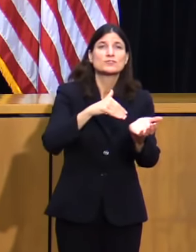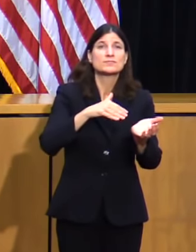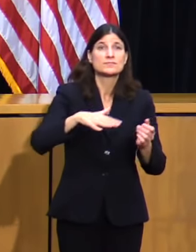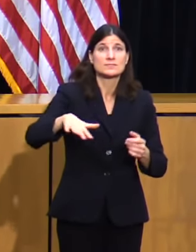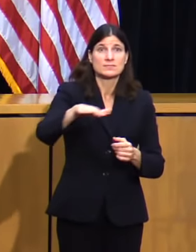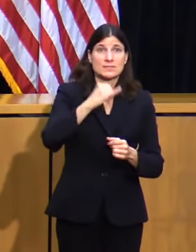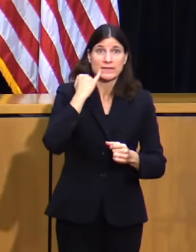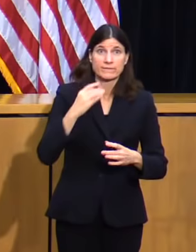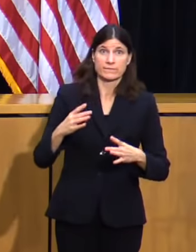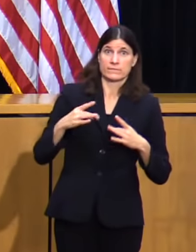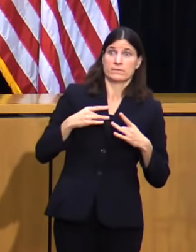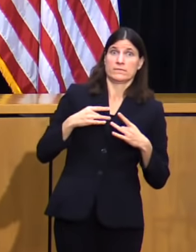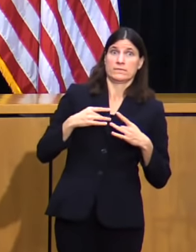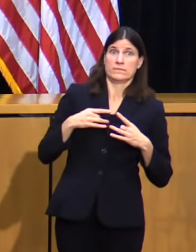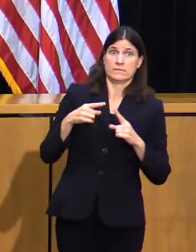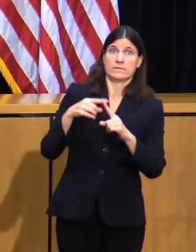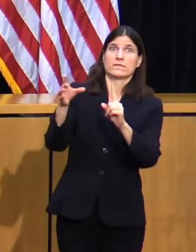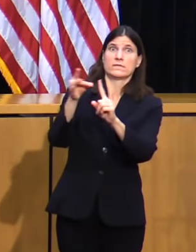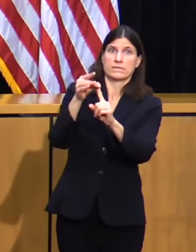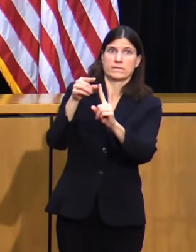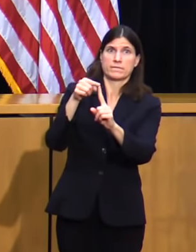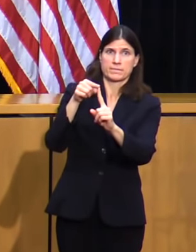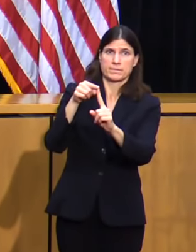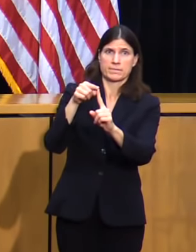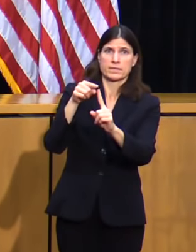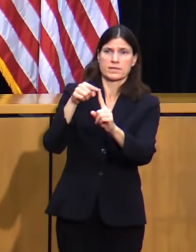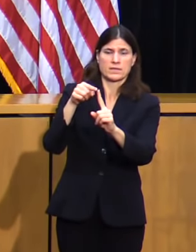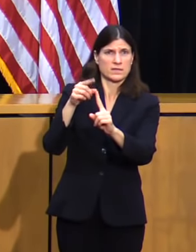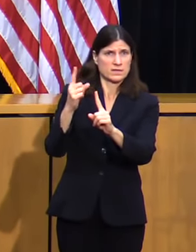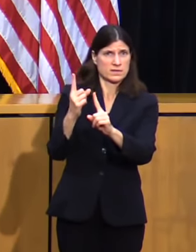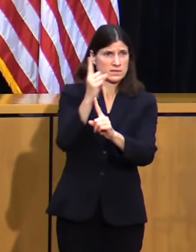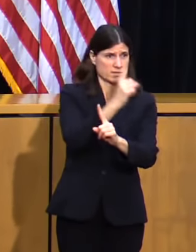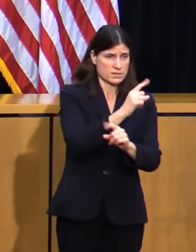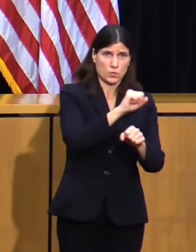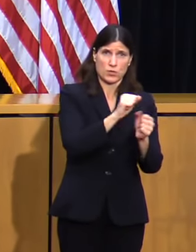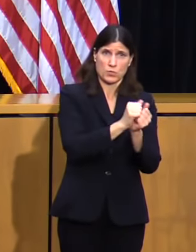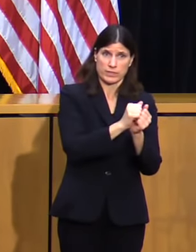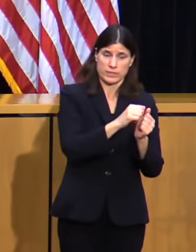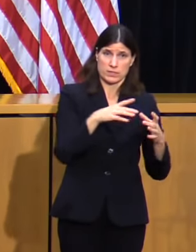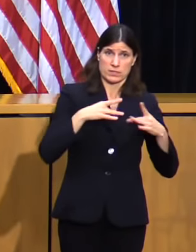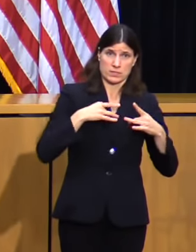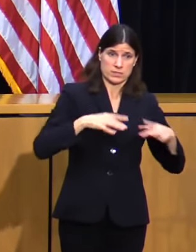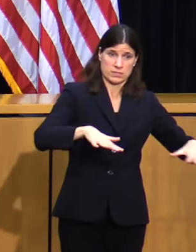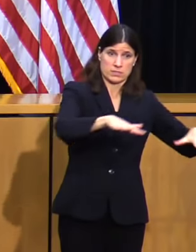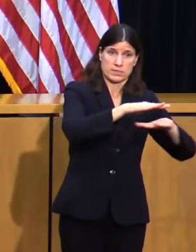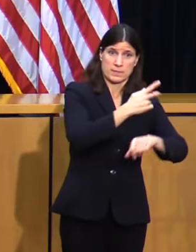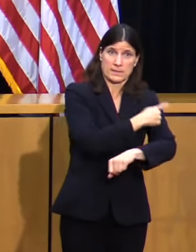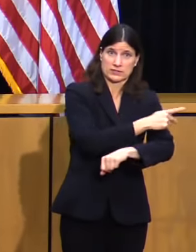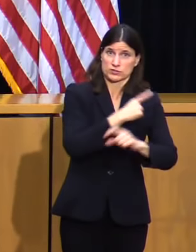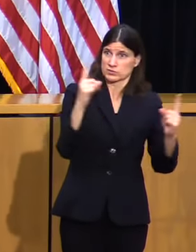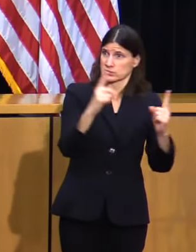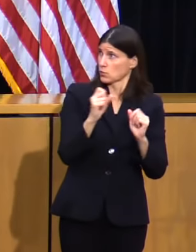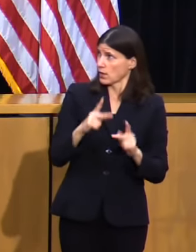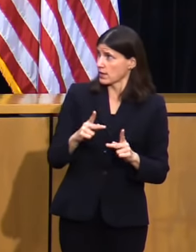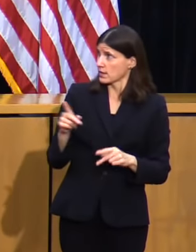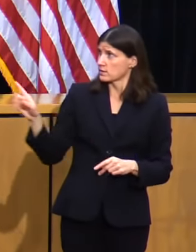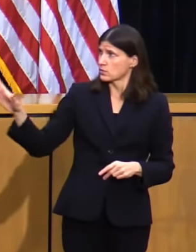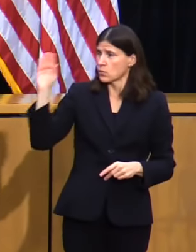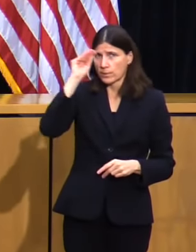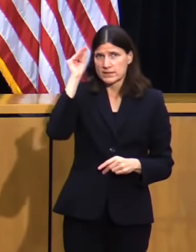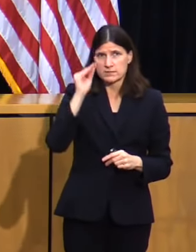So, testing positive and being symptomatic and creating coughing and creating aerosols that can spread the